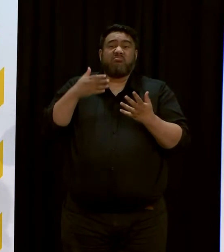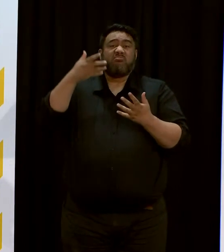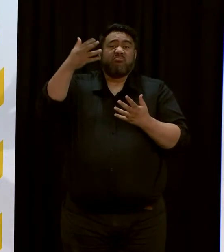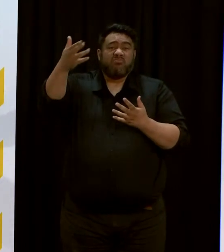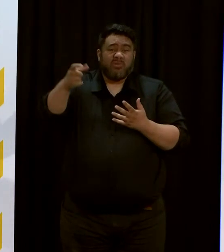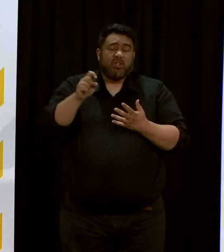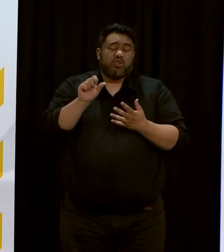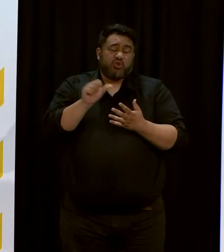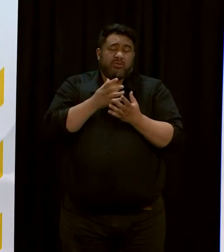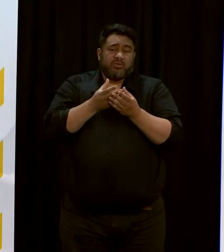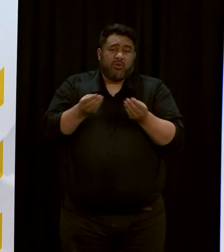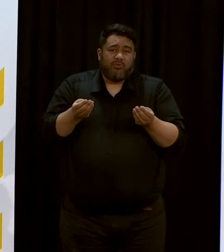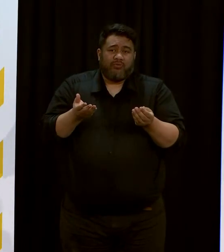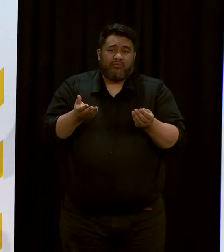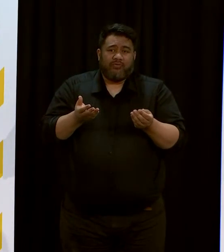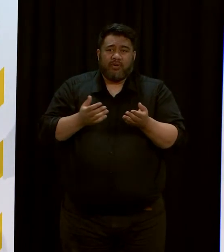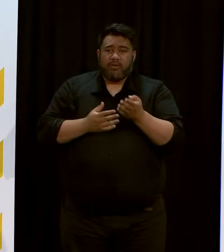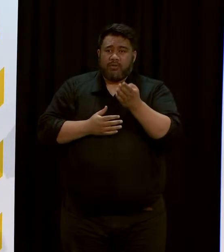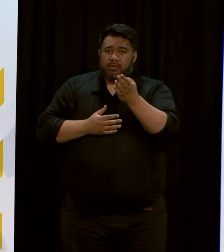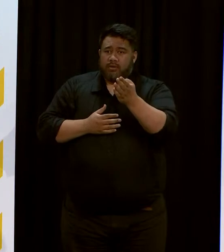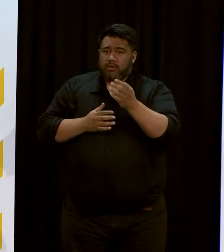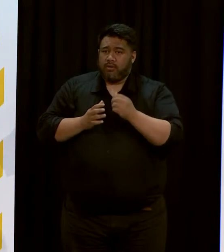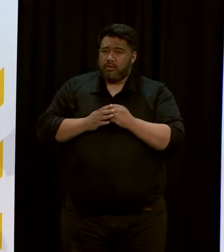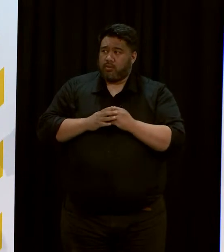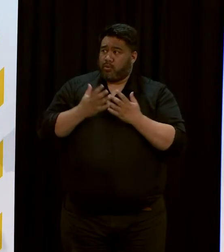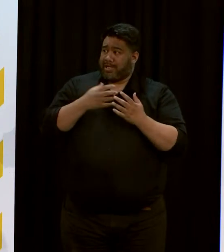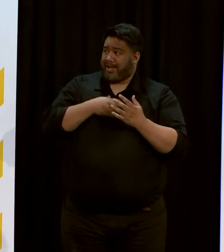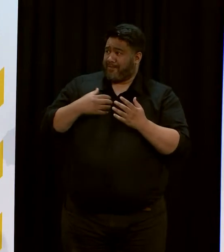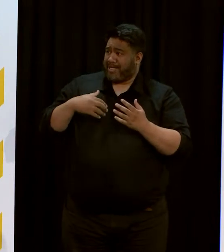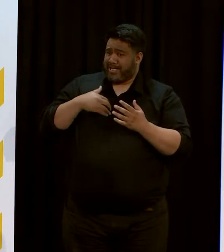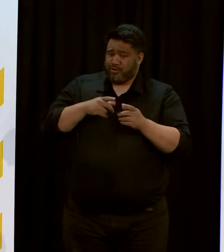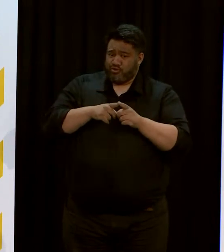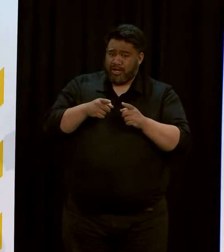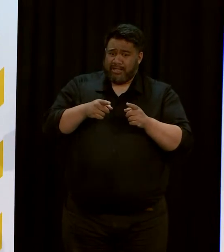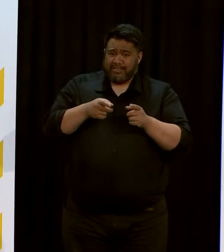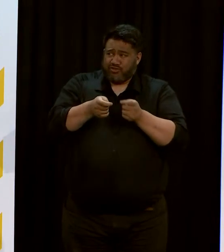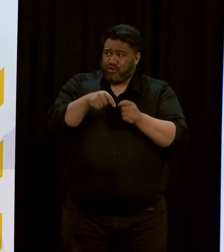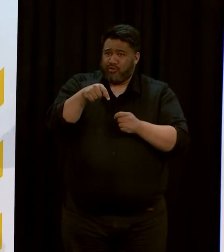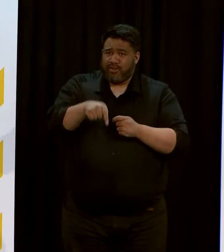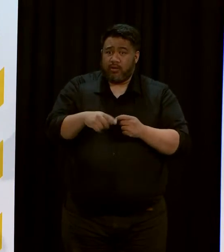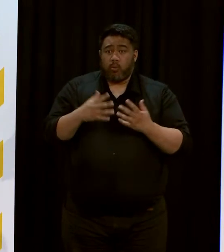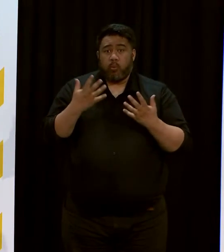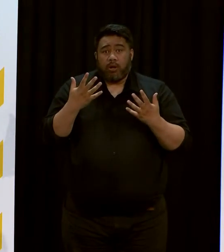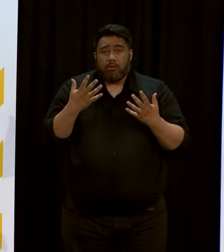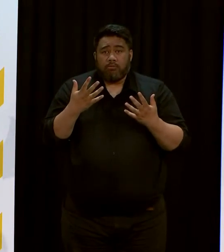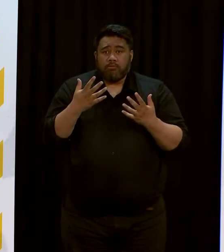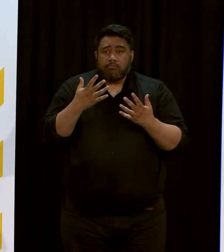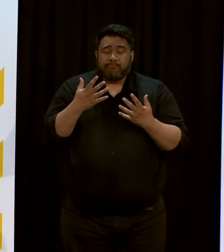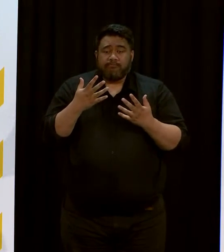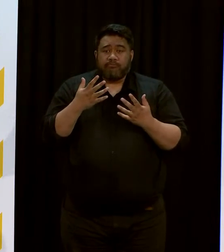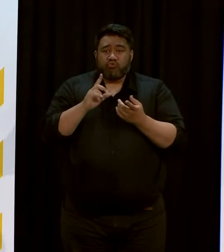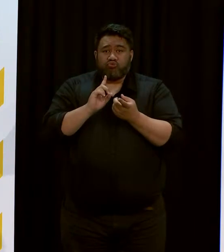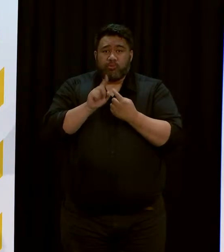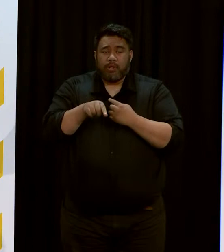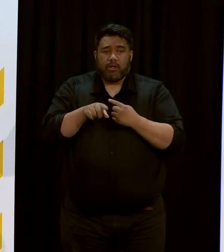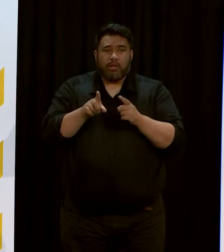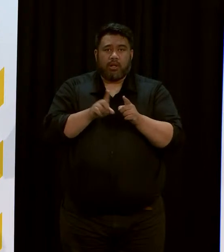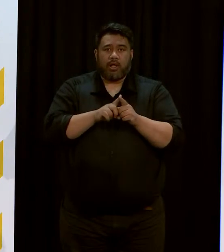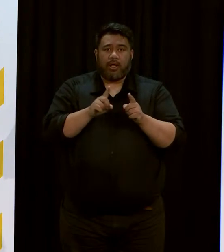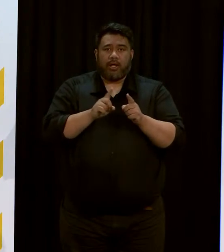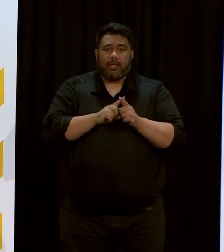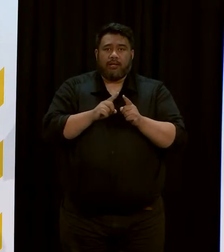Nothing that you can do as the government to kind of control that? Well, again, for things like what's happening with, shipping